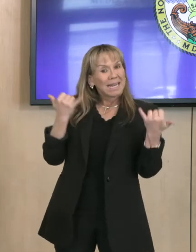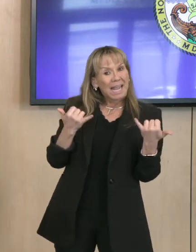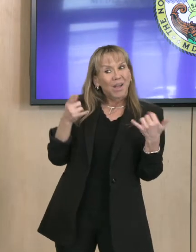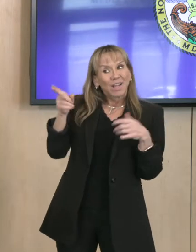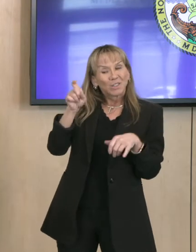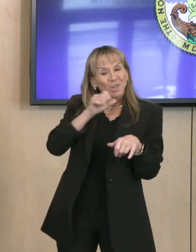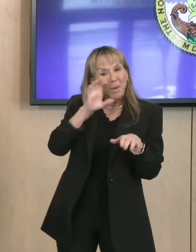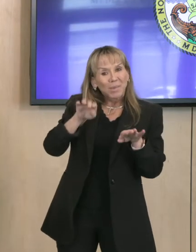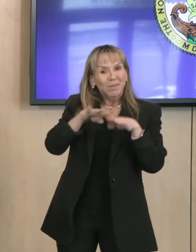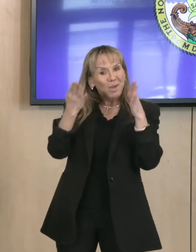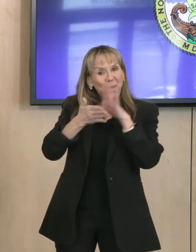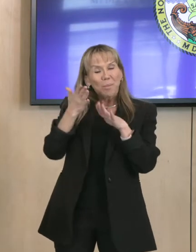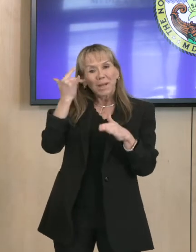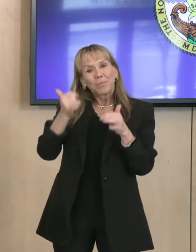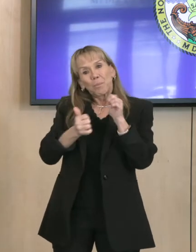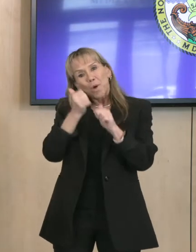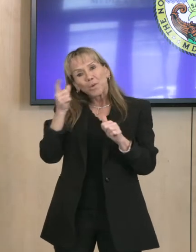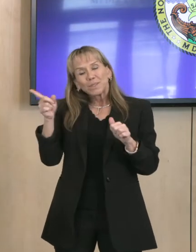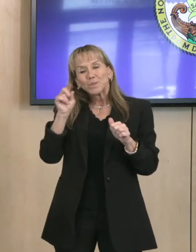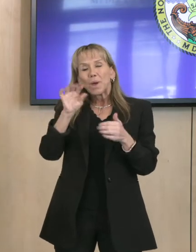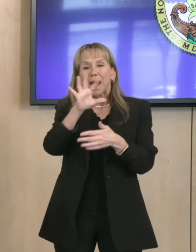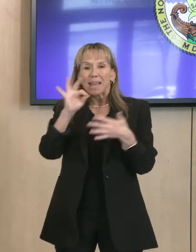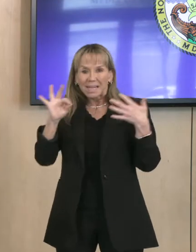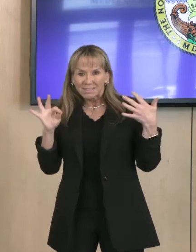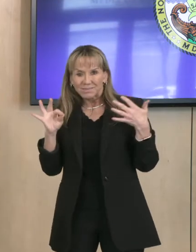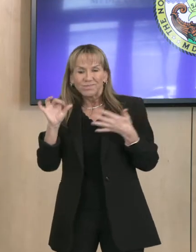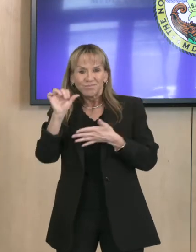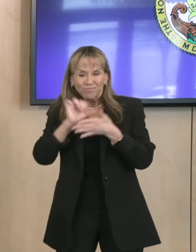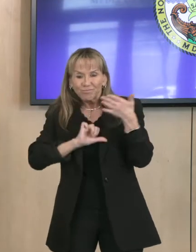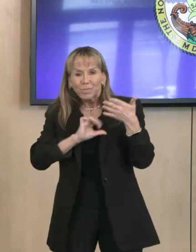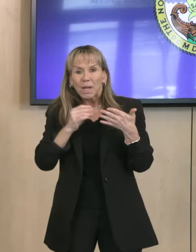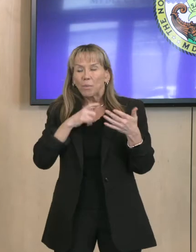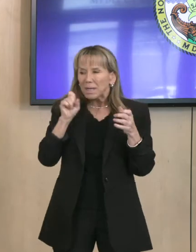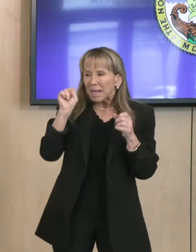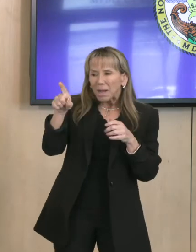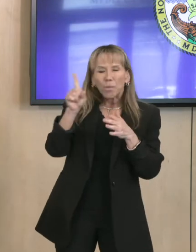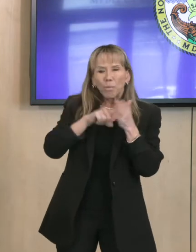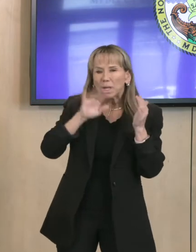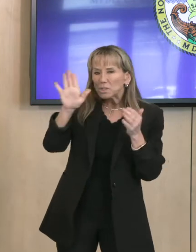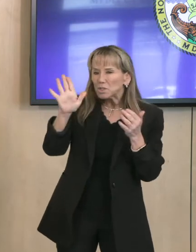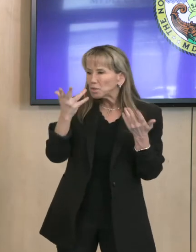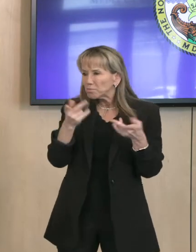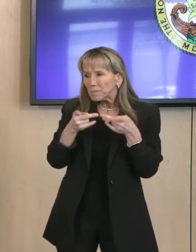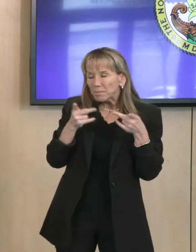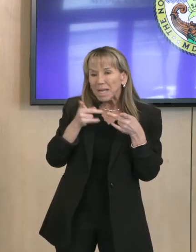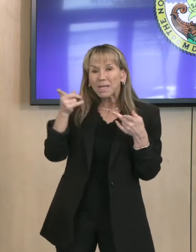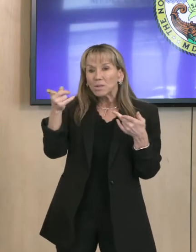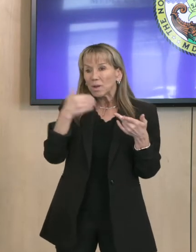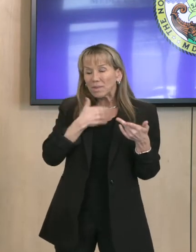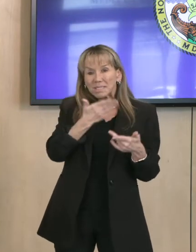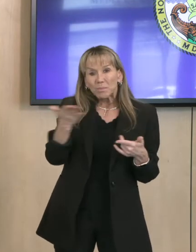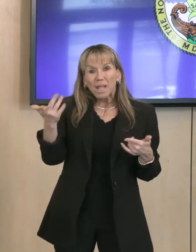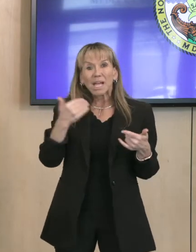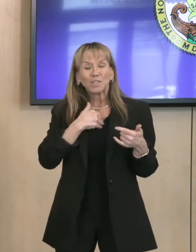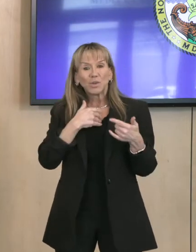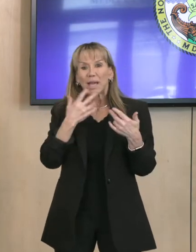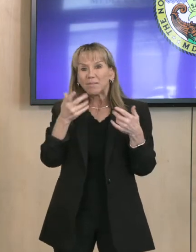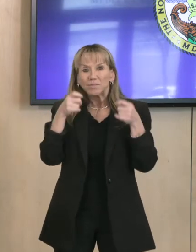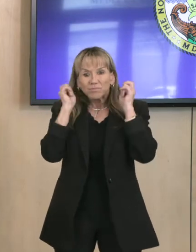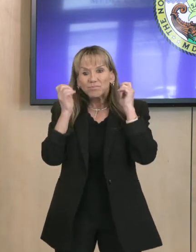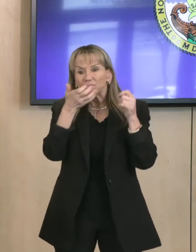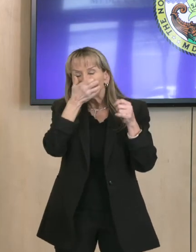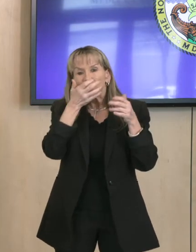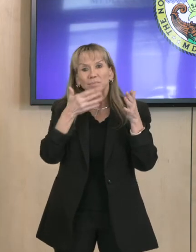elective procedures, to assess what is your capacity, what are the supplies you have, do you have ventilators, do you have staff, and how might